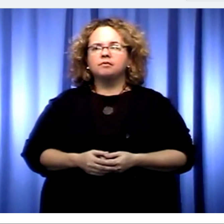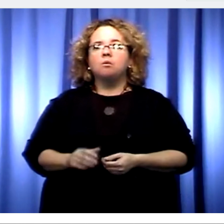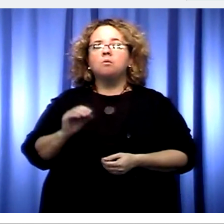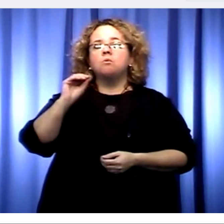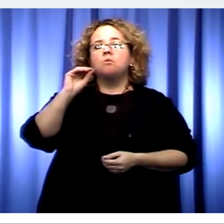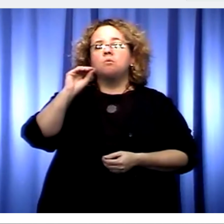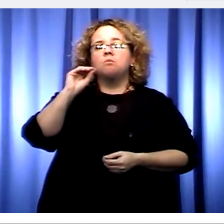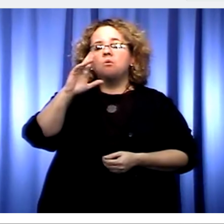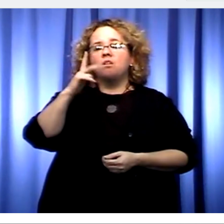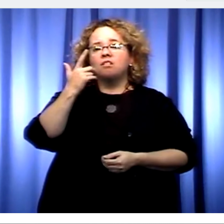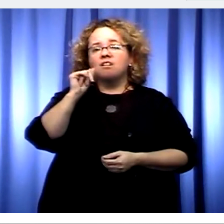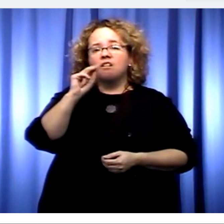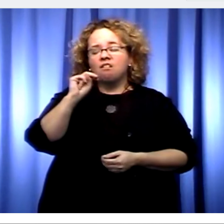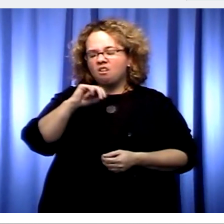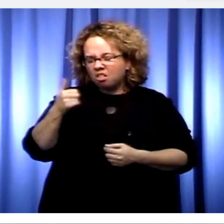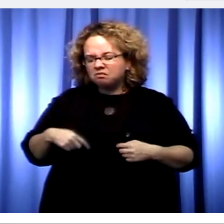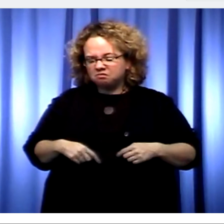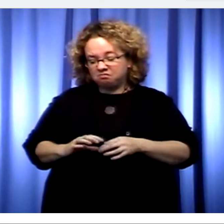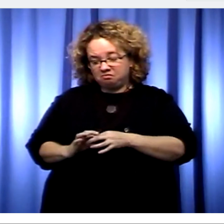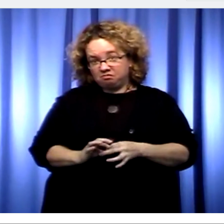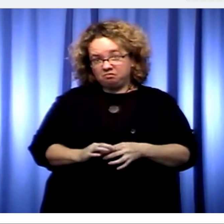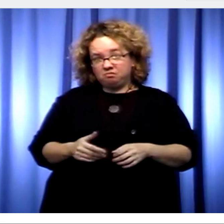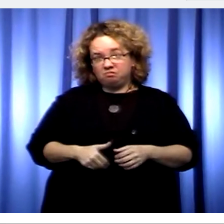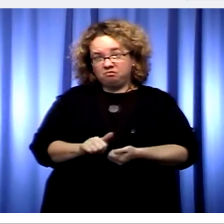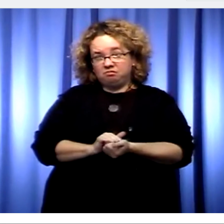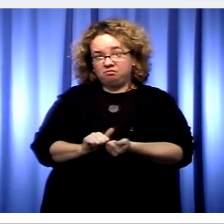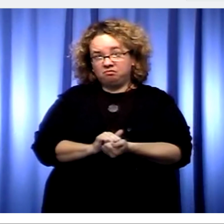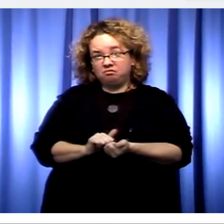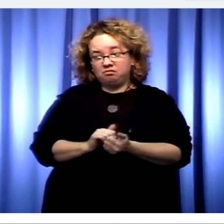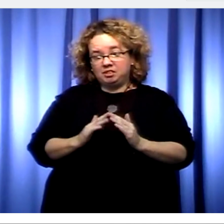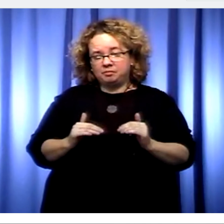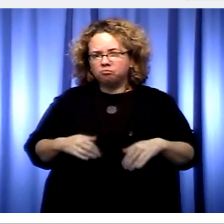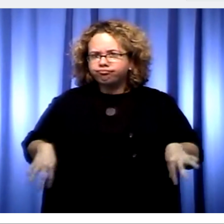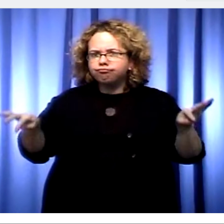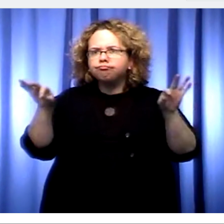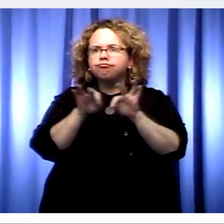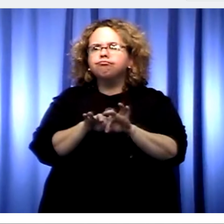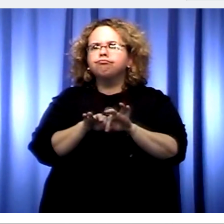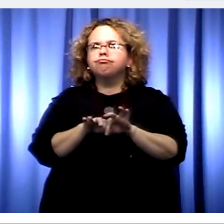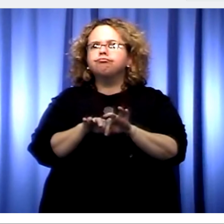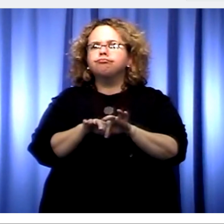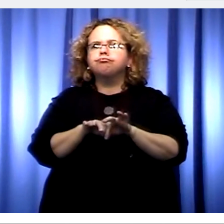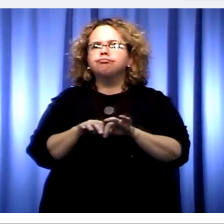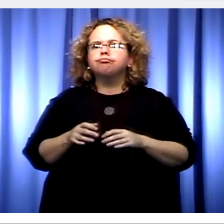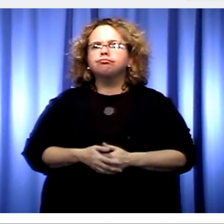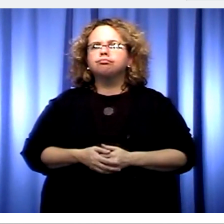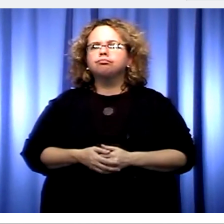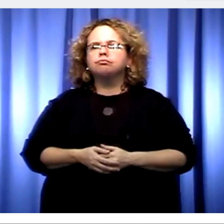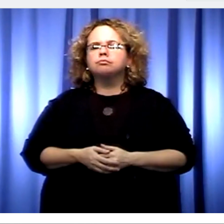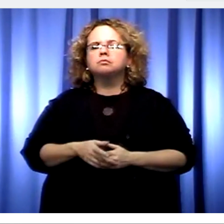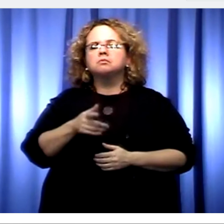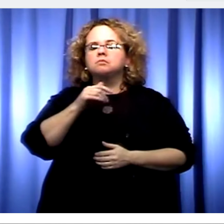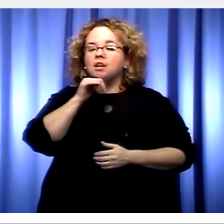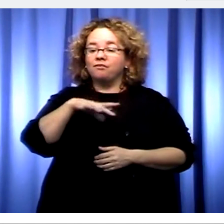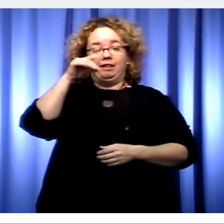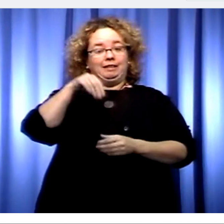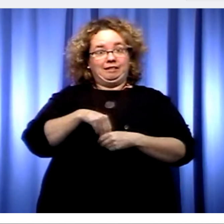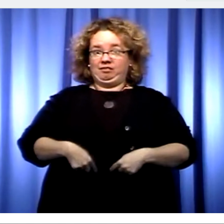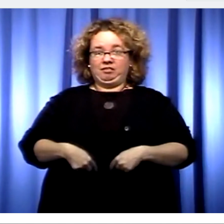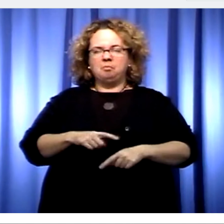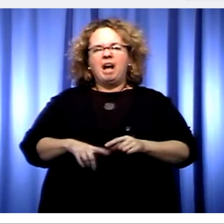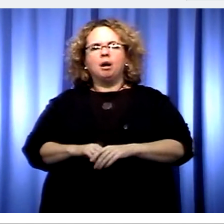also parts of your digestive system that still connect and work with the digestive system, and they are